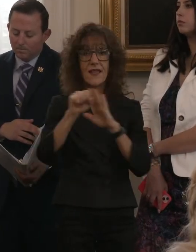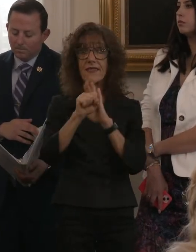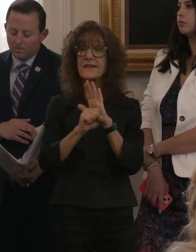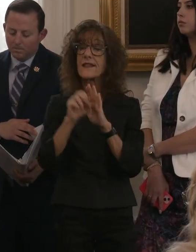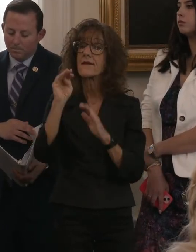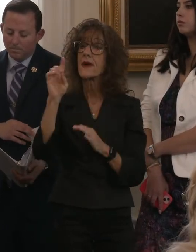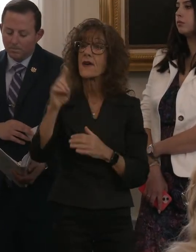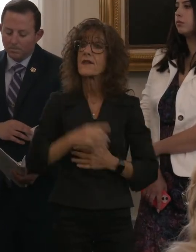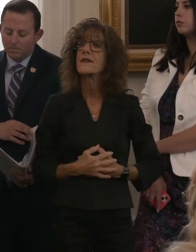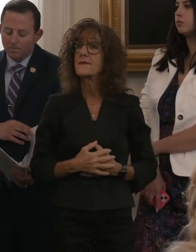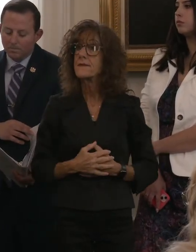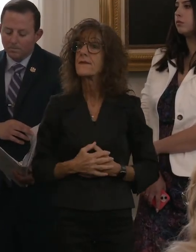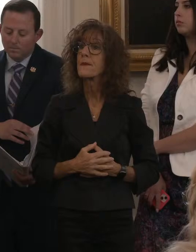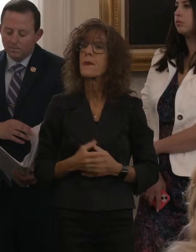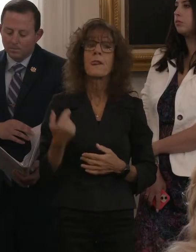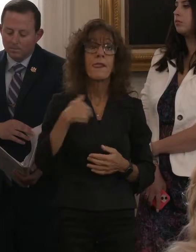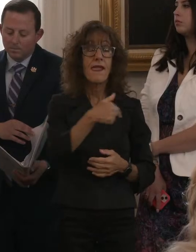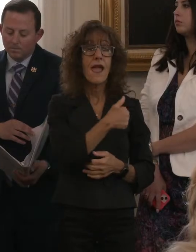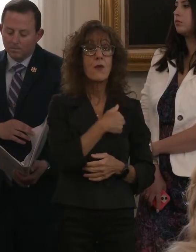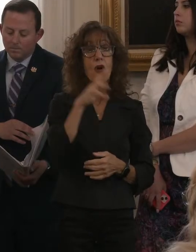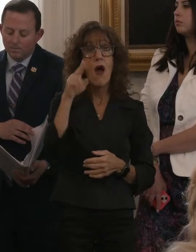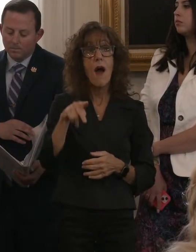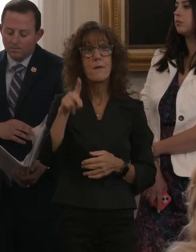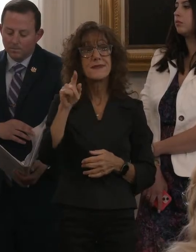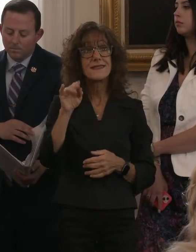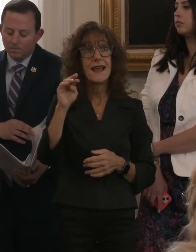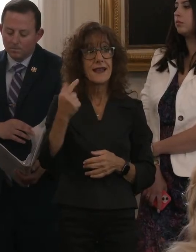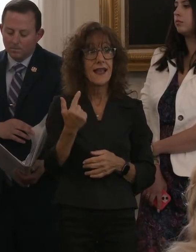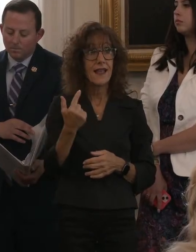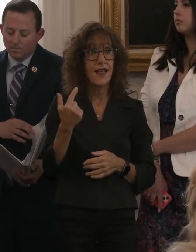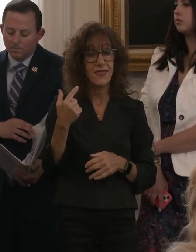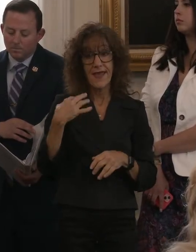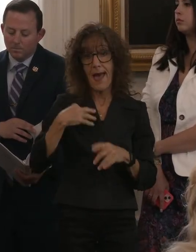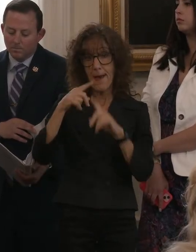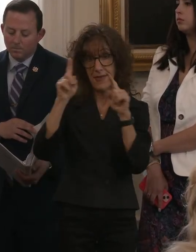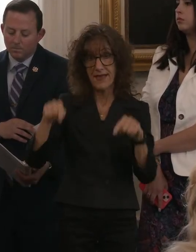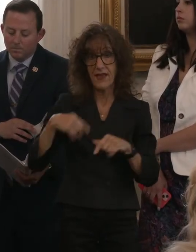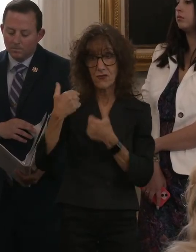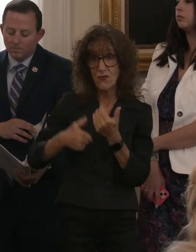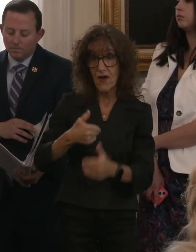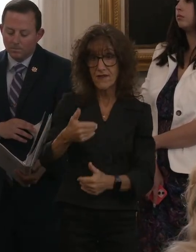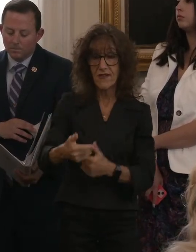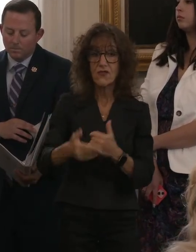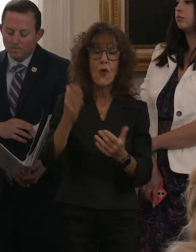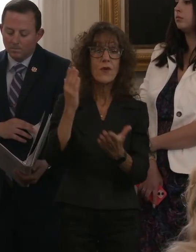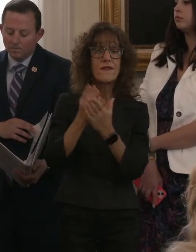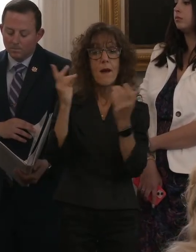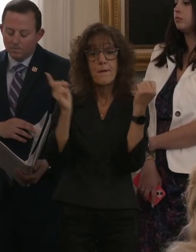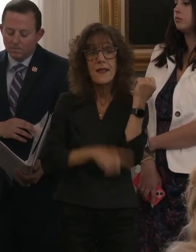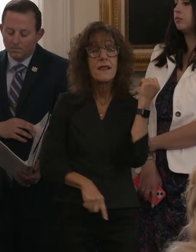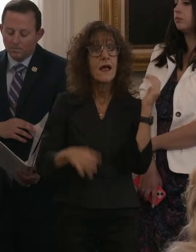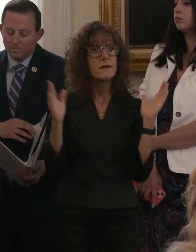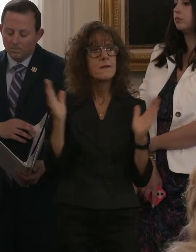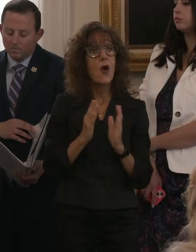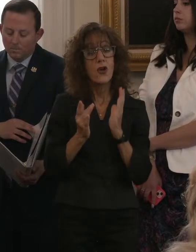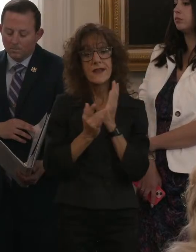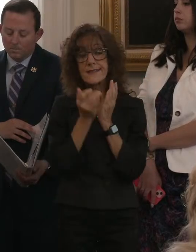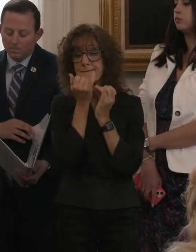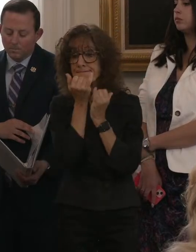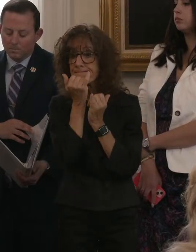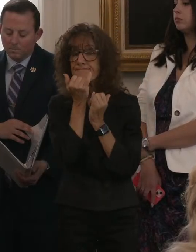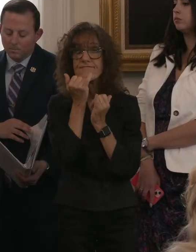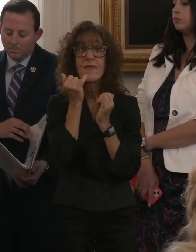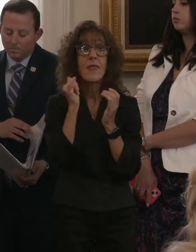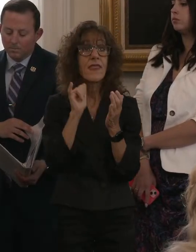Maryland. And we are updating the application process, so we stop penalizing small technical mistakes